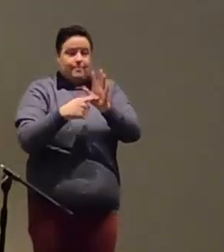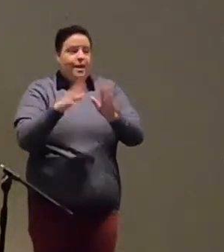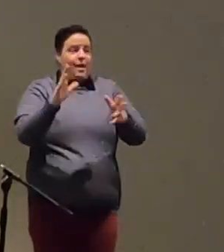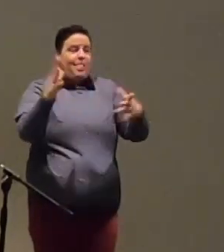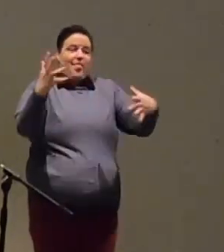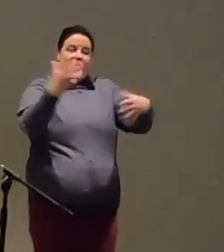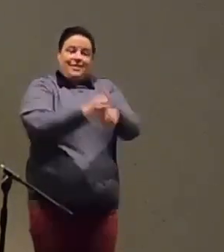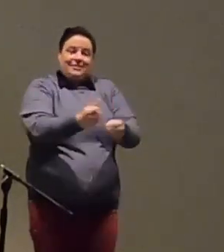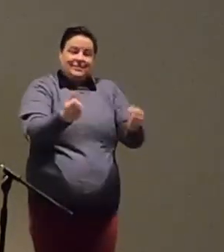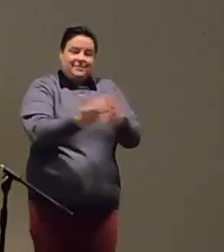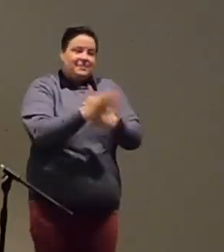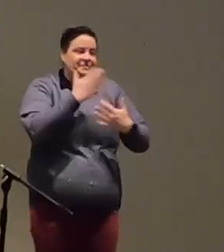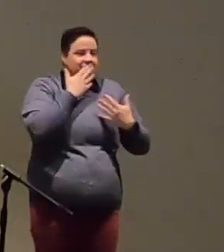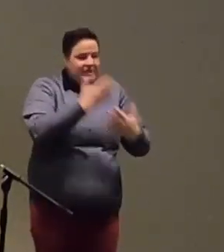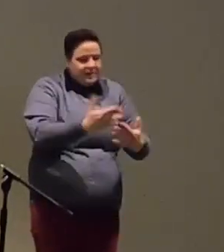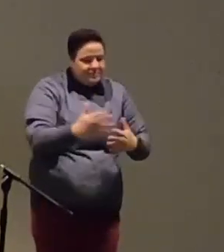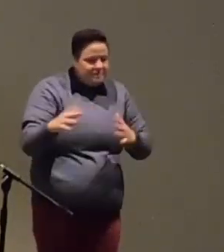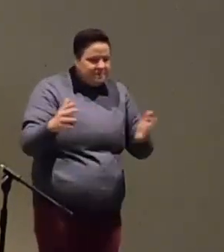And that's all I have. Thank you.